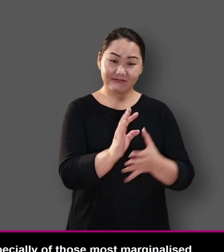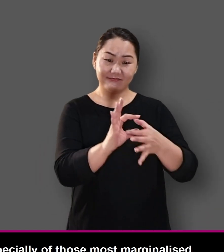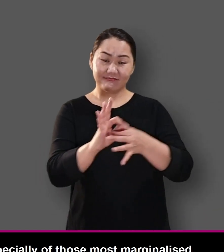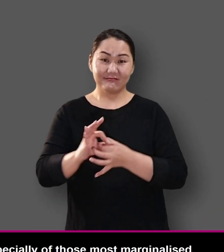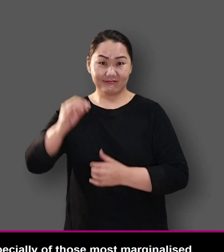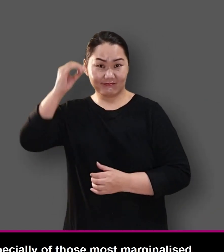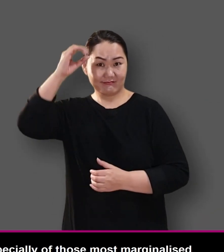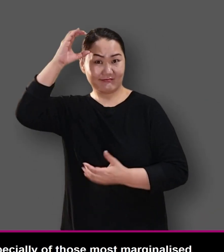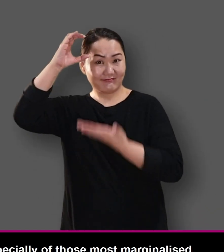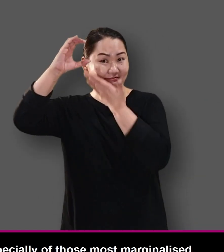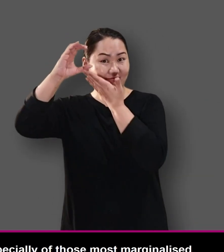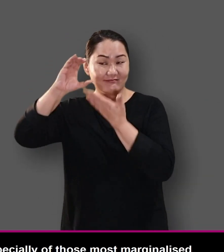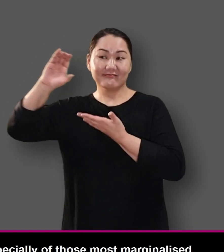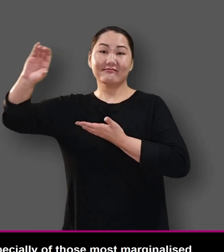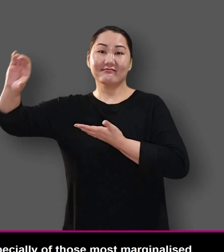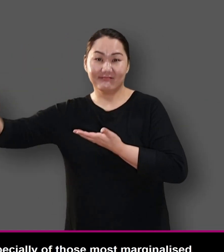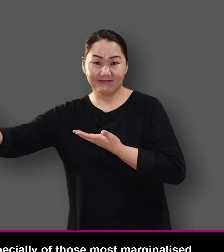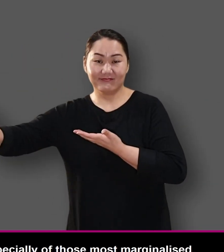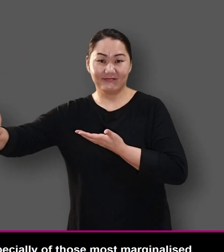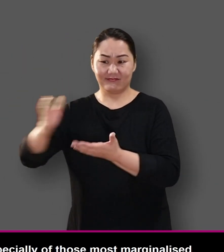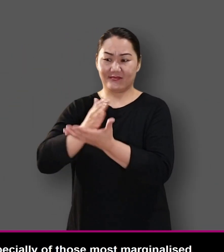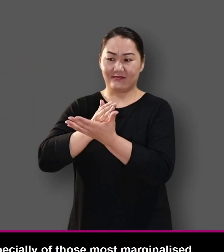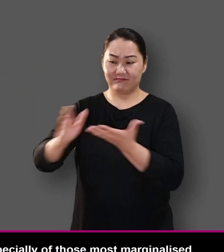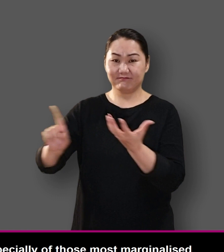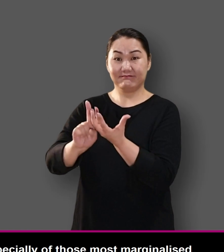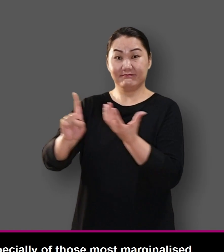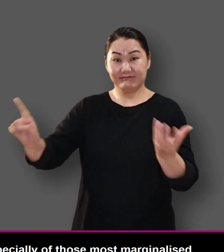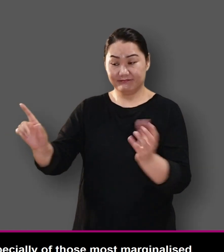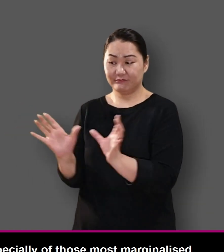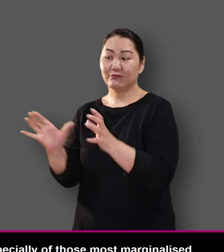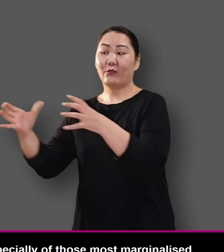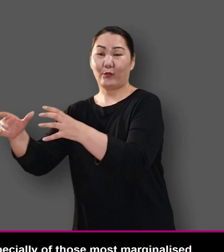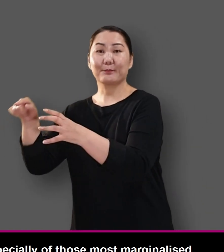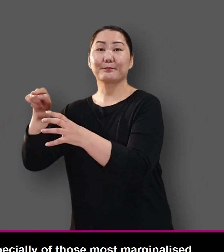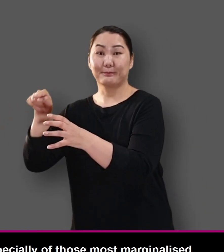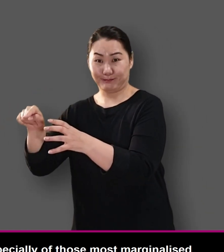Support rights awareness, especially of those most marginalized,